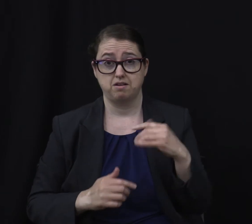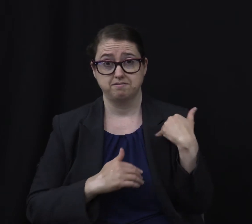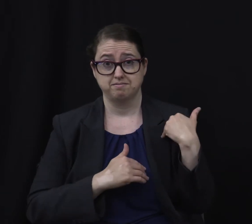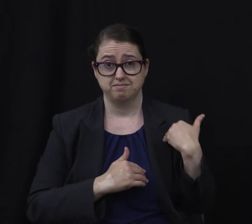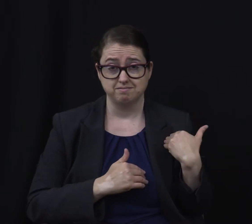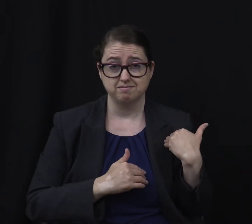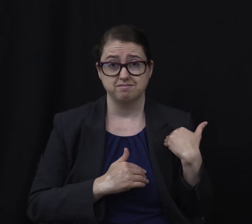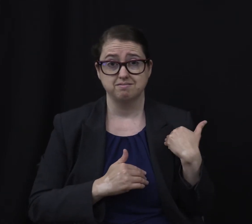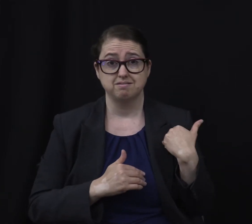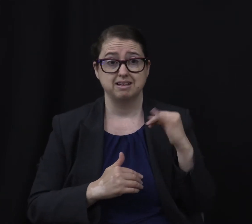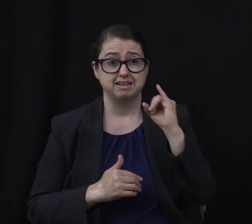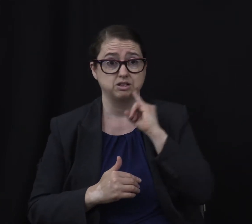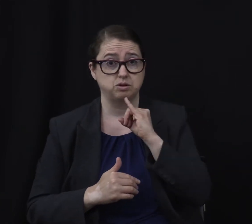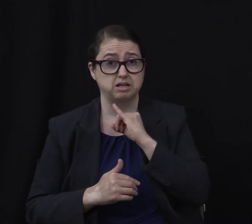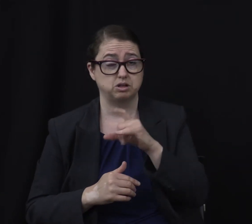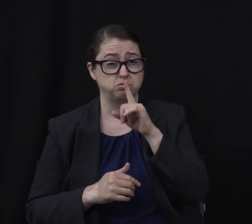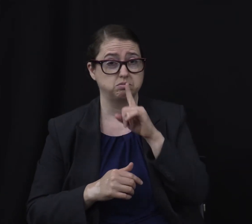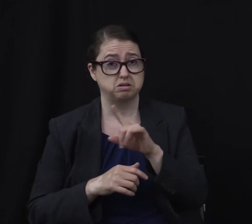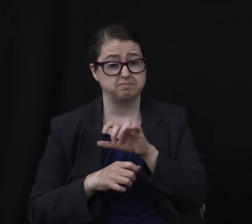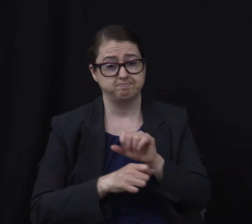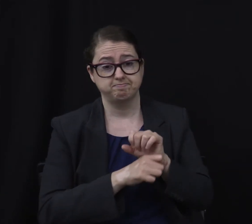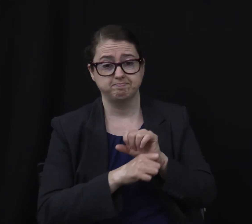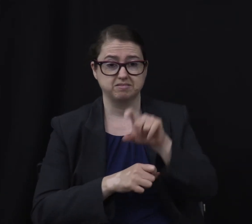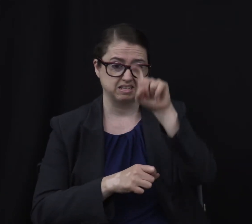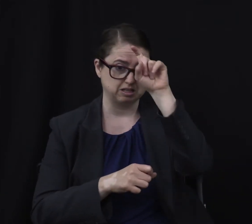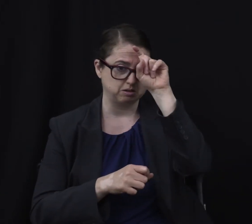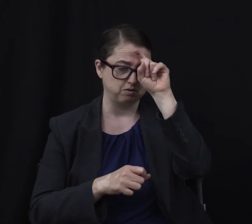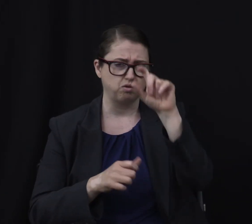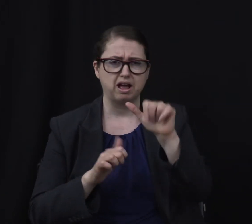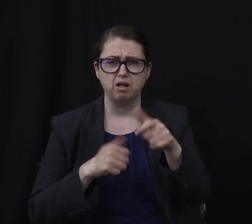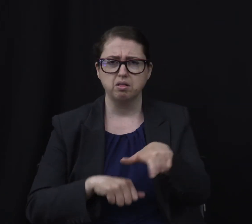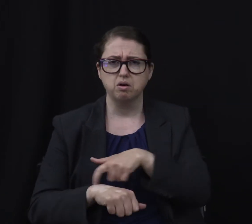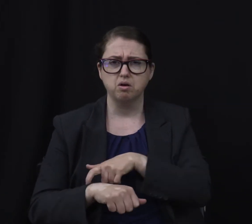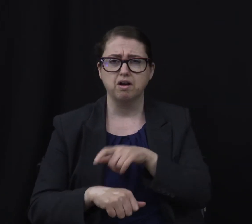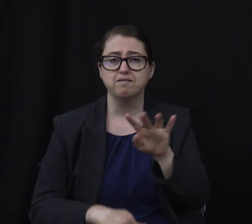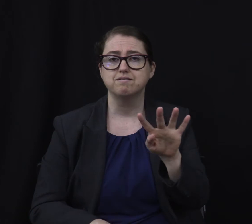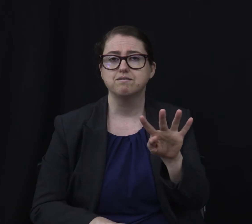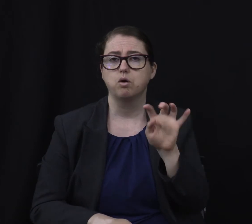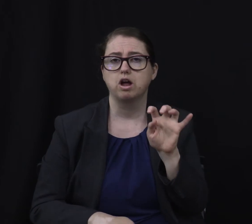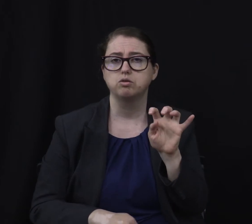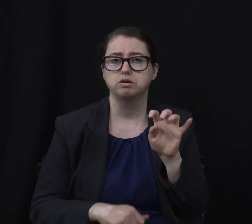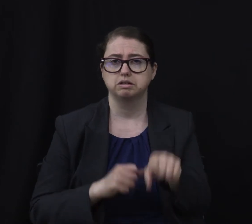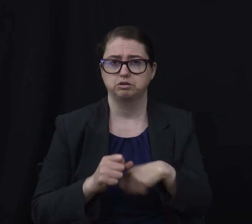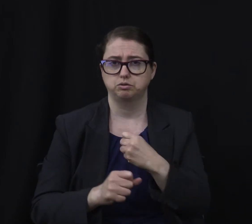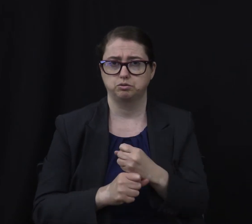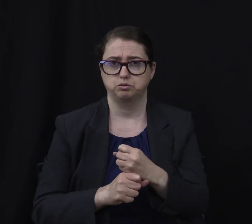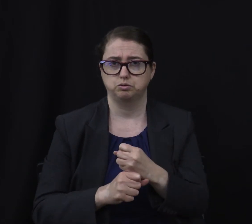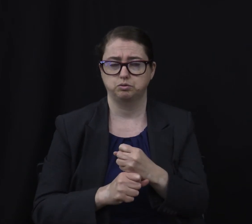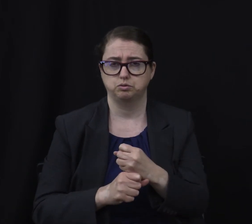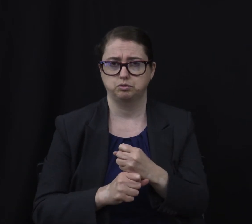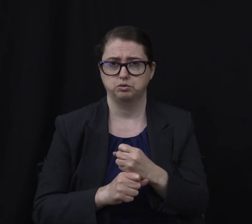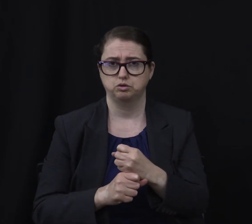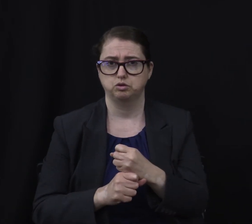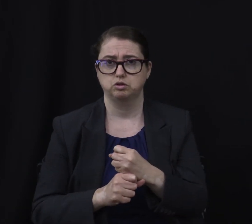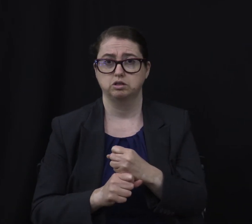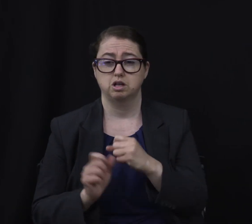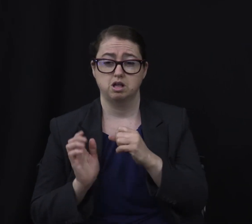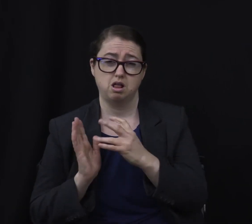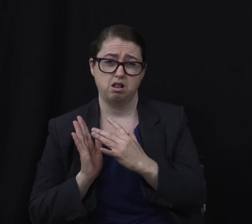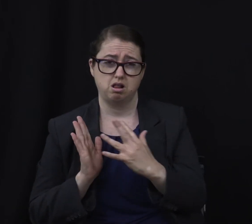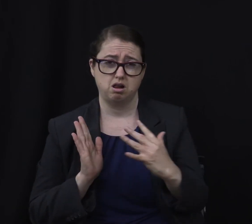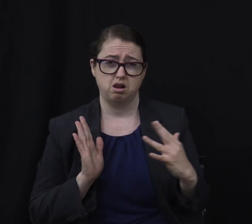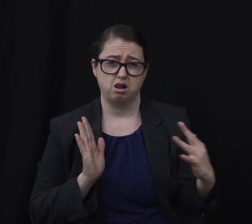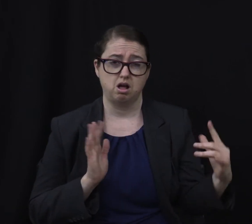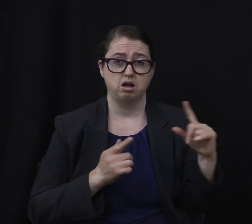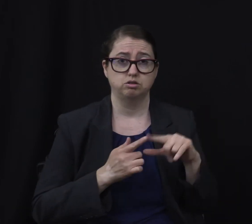the Egyptians for how long? For 400 years, right until Moses comes and frees them